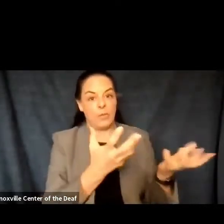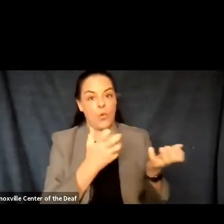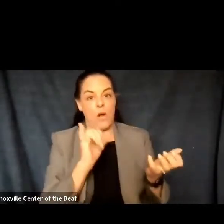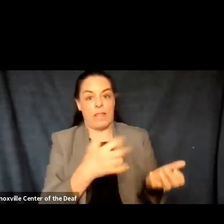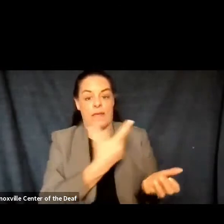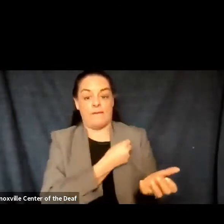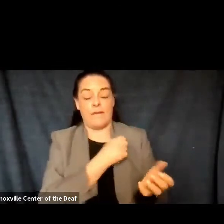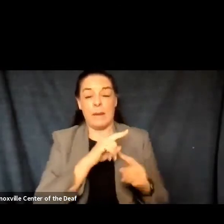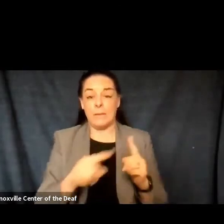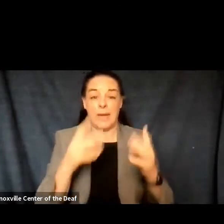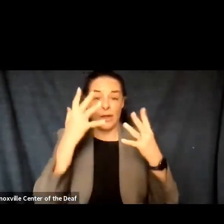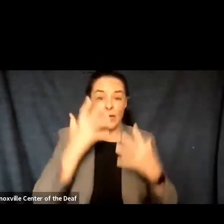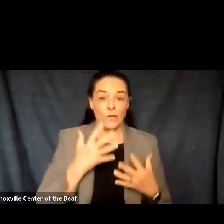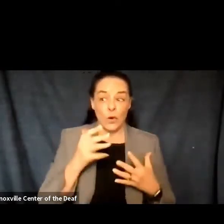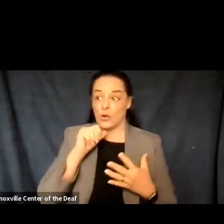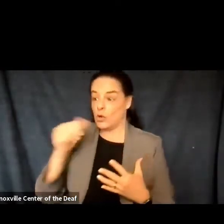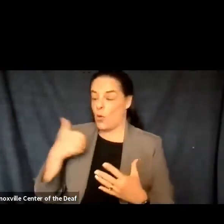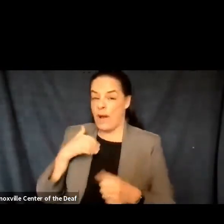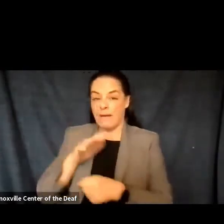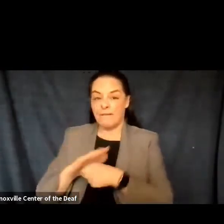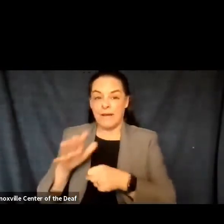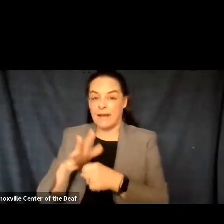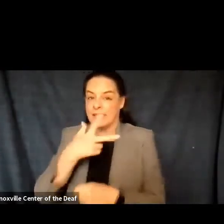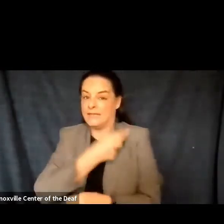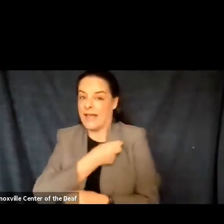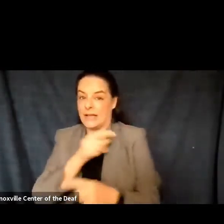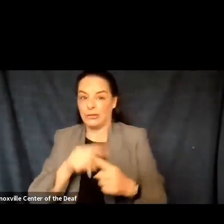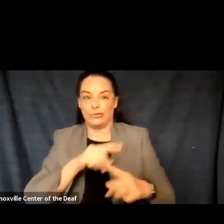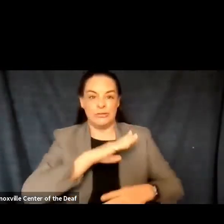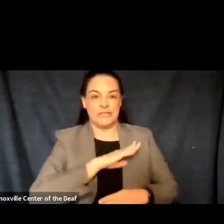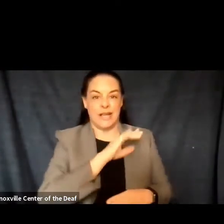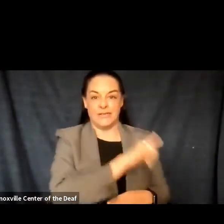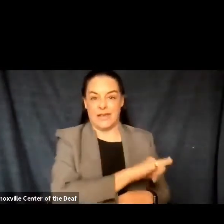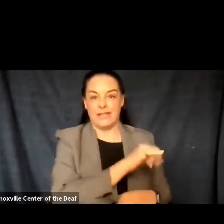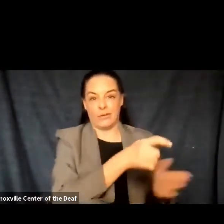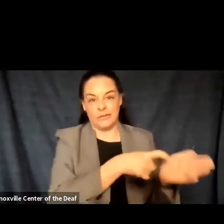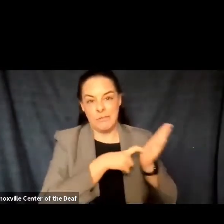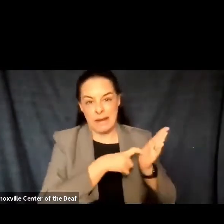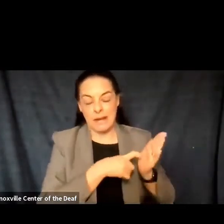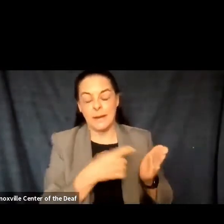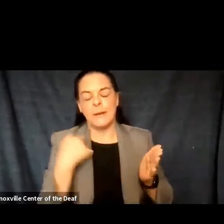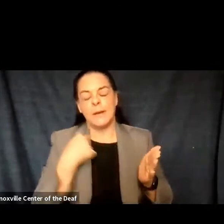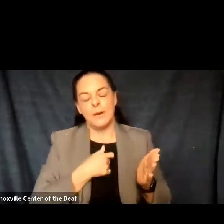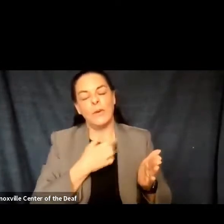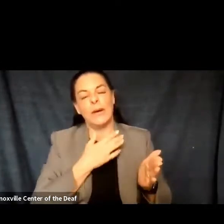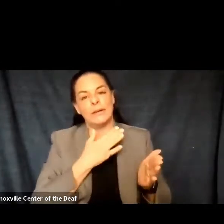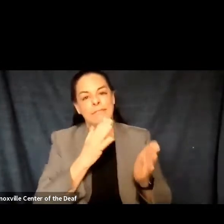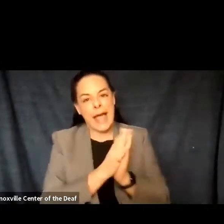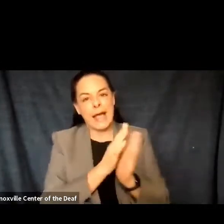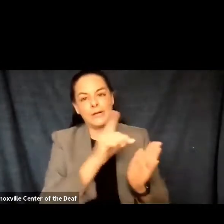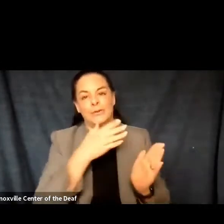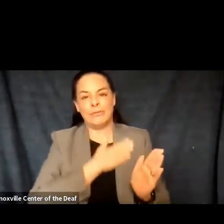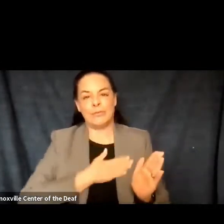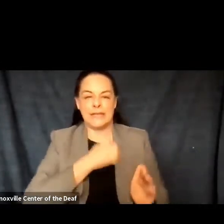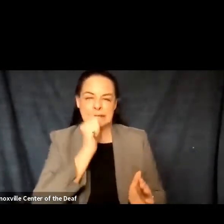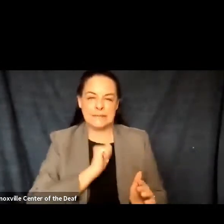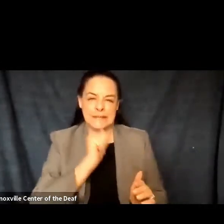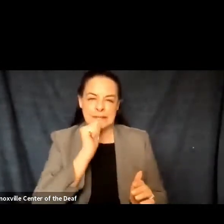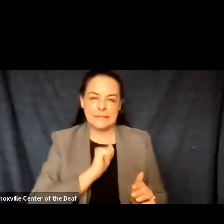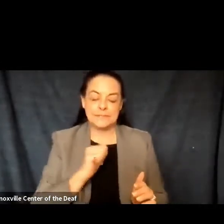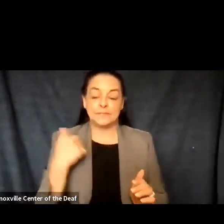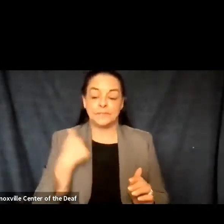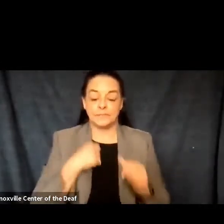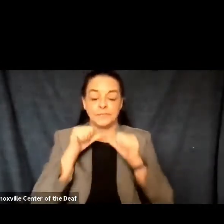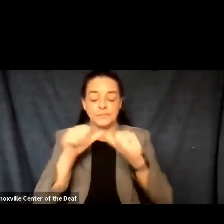there yet to meet it. We encourage everyone to please be patient. We are continuing to work with our community partners to roll